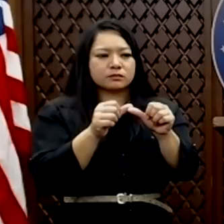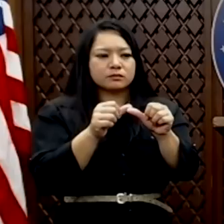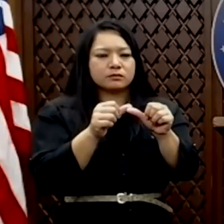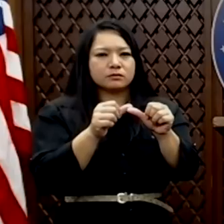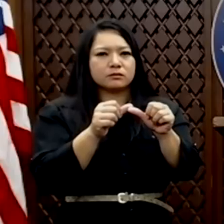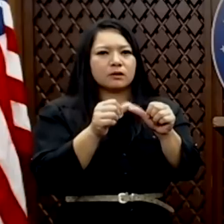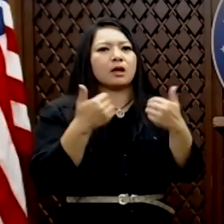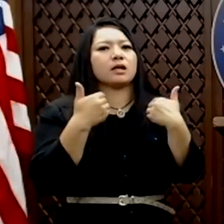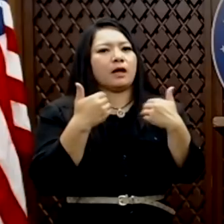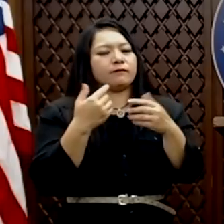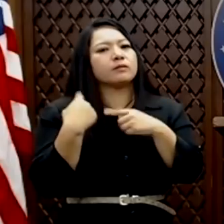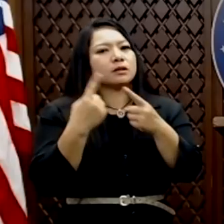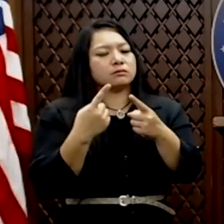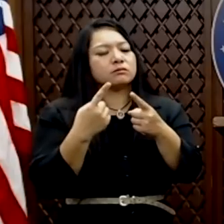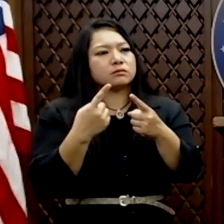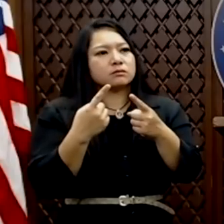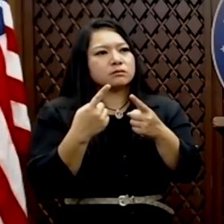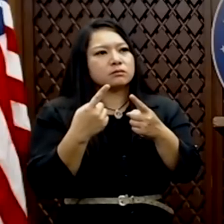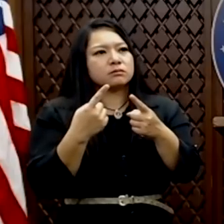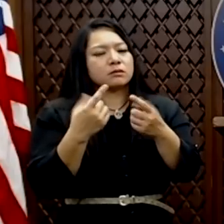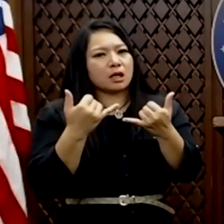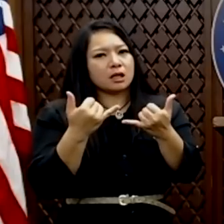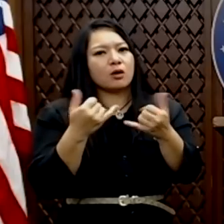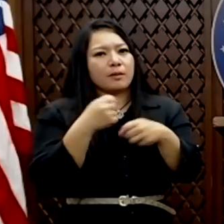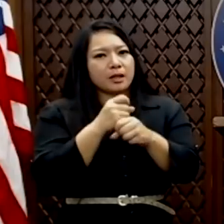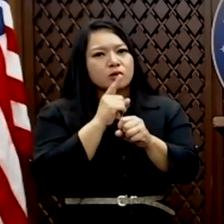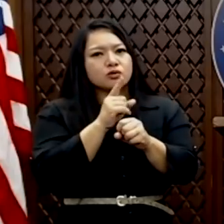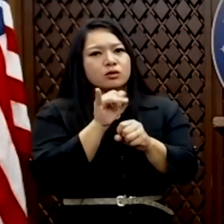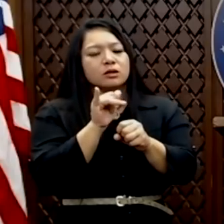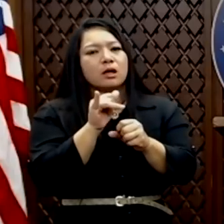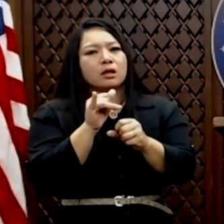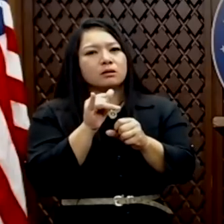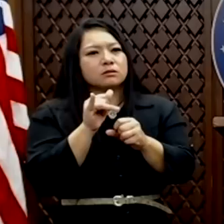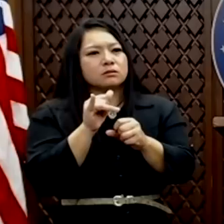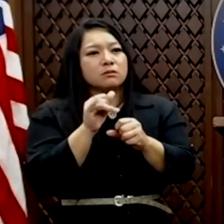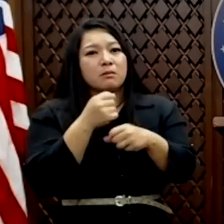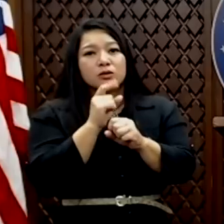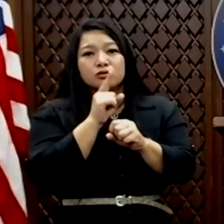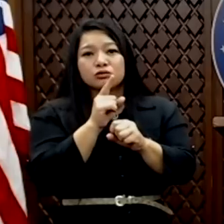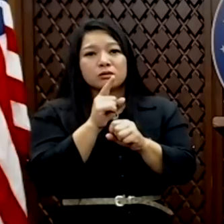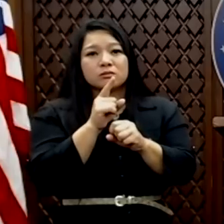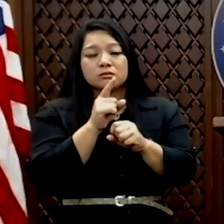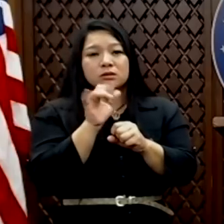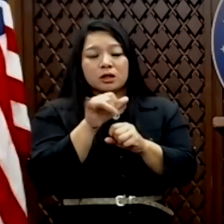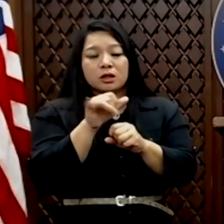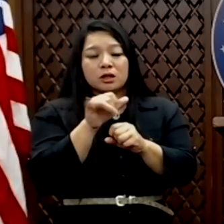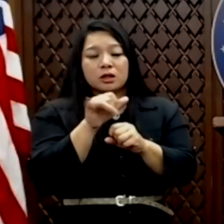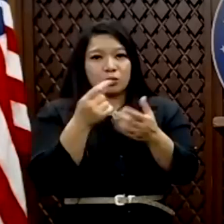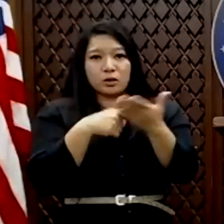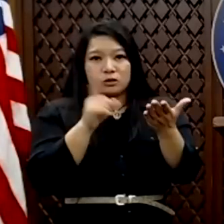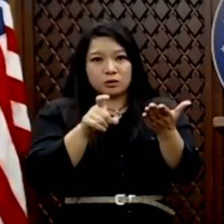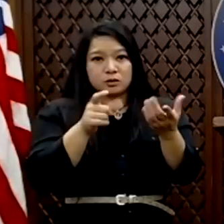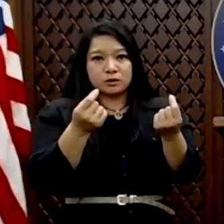as they have been. I am now just making sure and enforcing that you're doing what you are supposed to be doing.